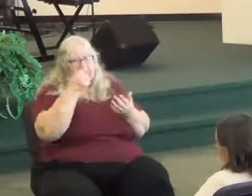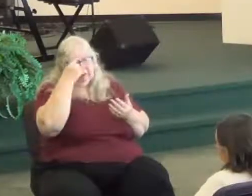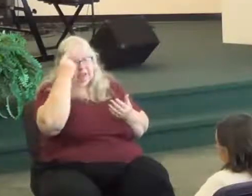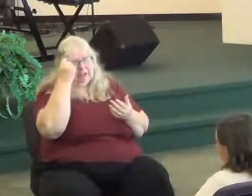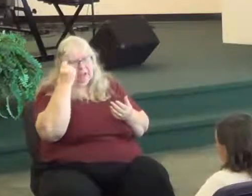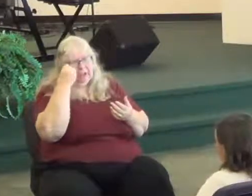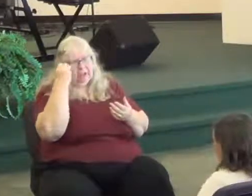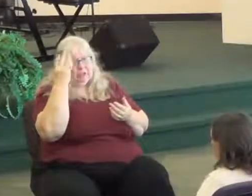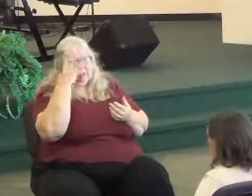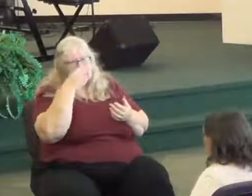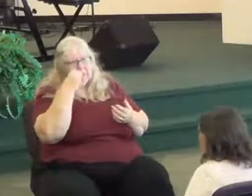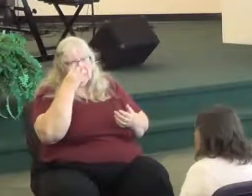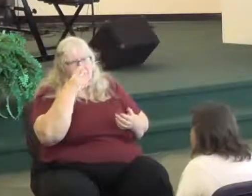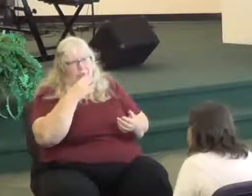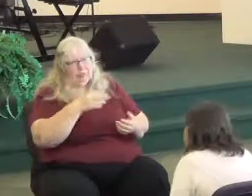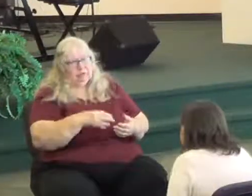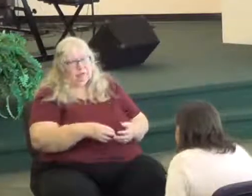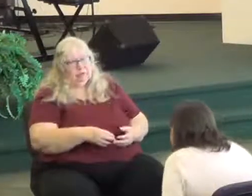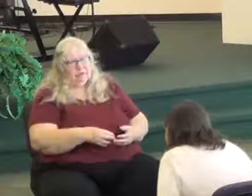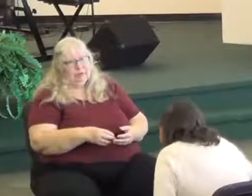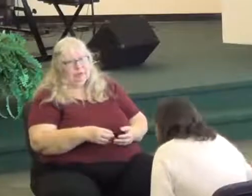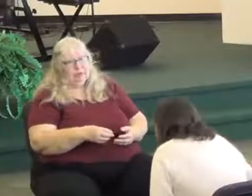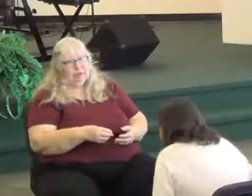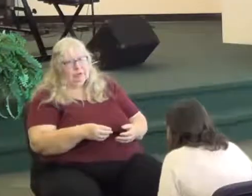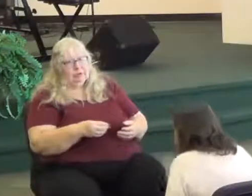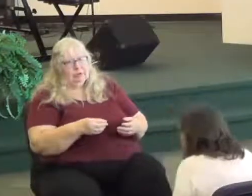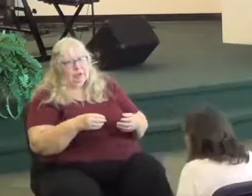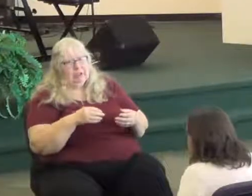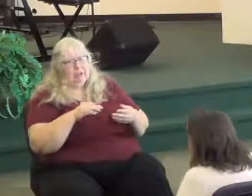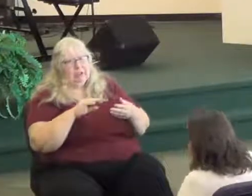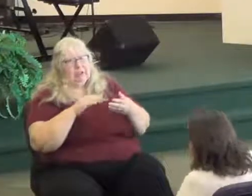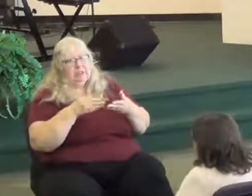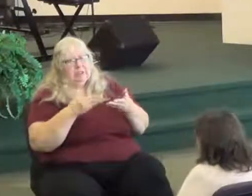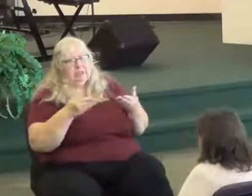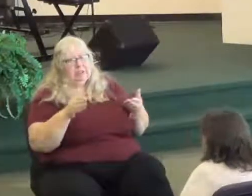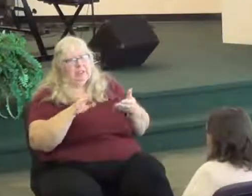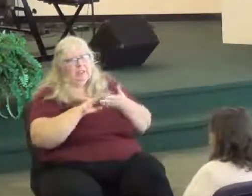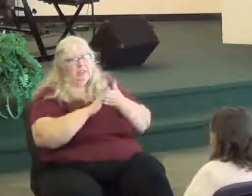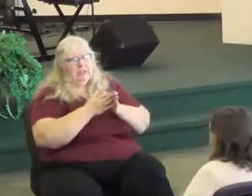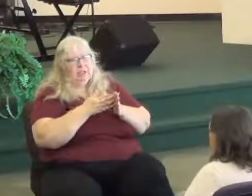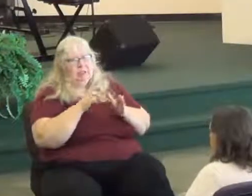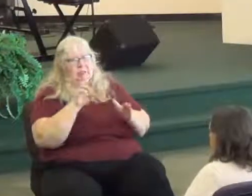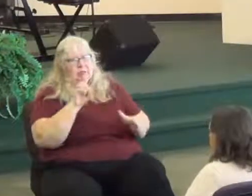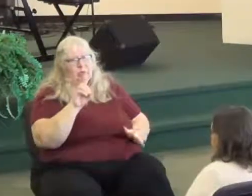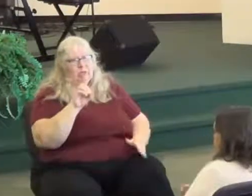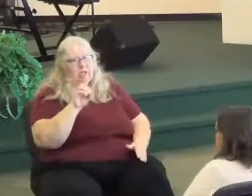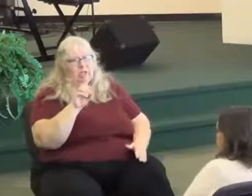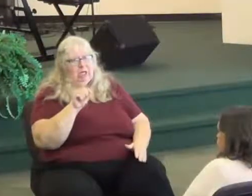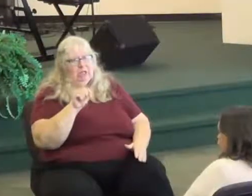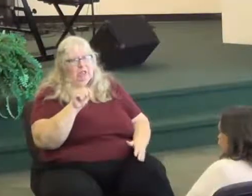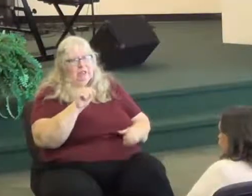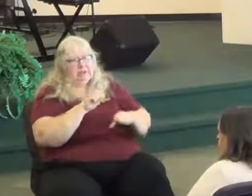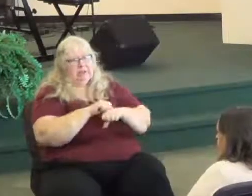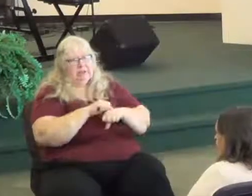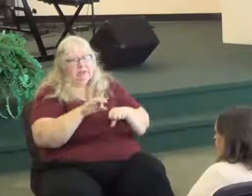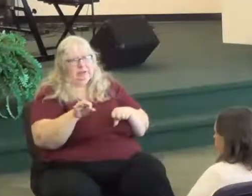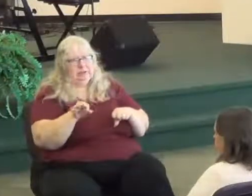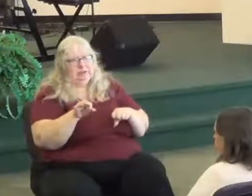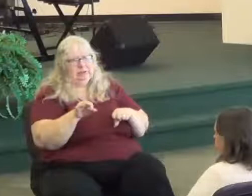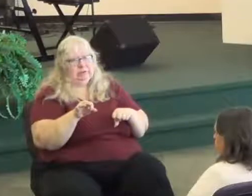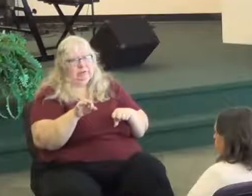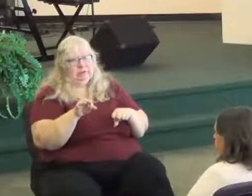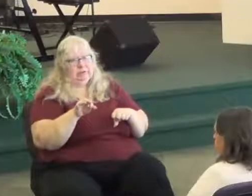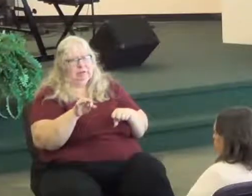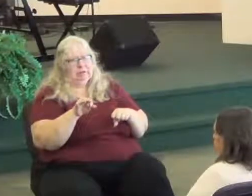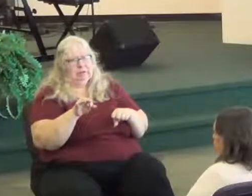get clawed fingers, things will rot and fall off. It attacks the nerves in the face to where you will no longer feel the need to blink because you don't